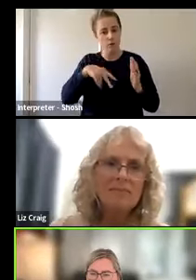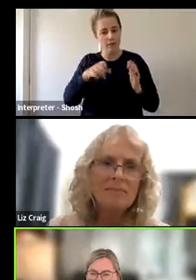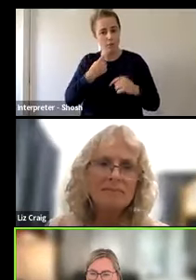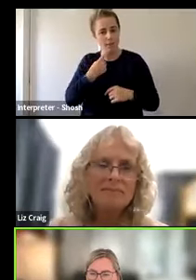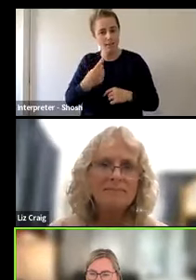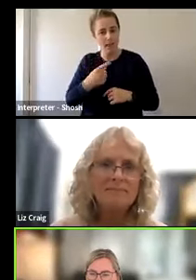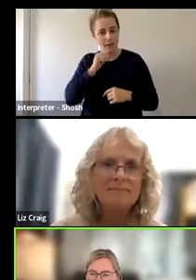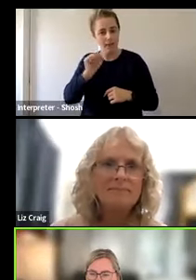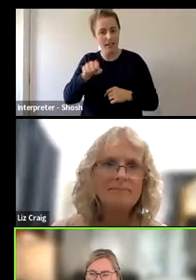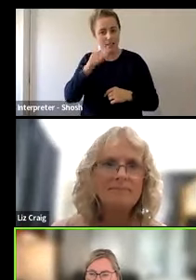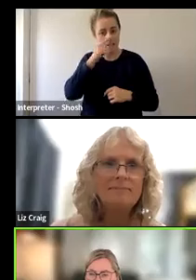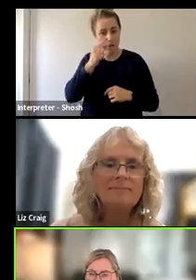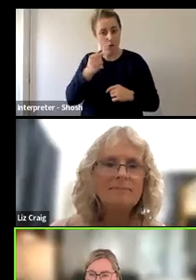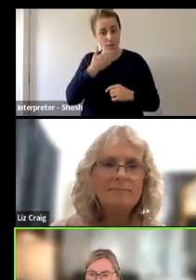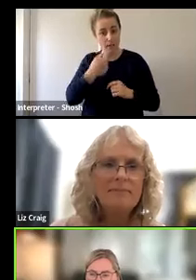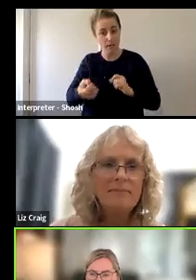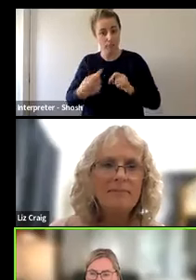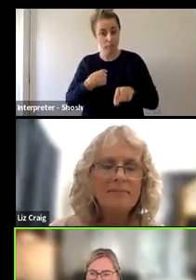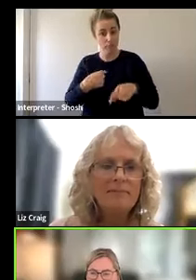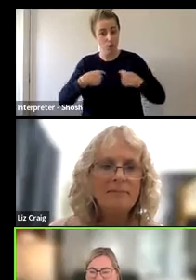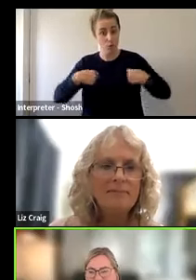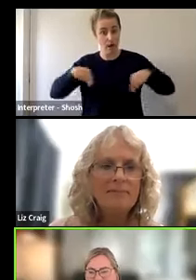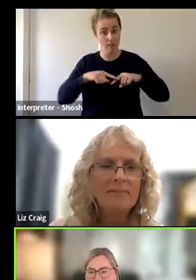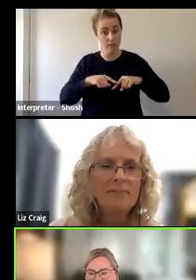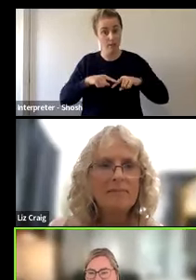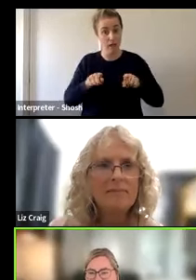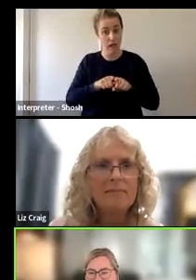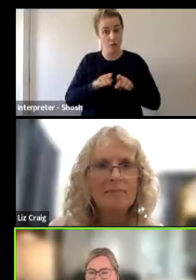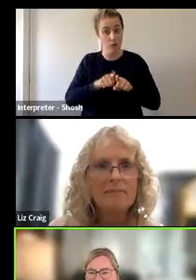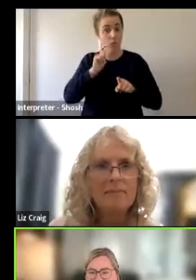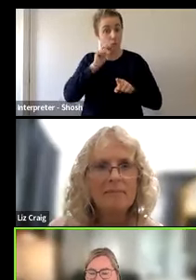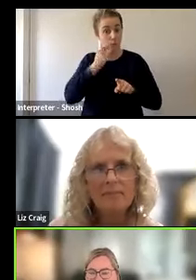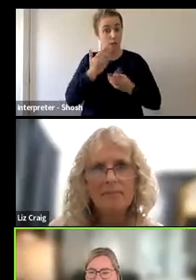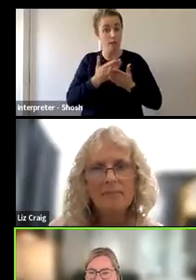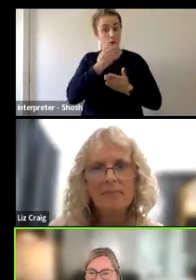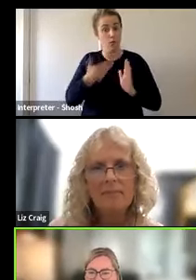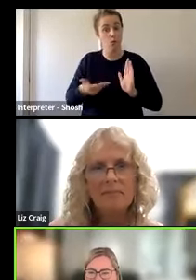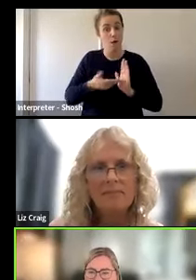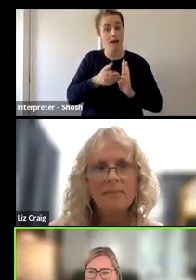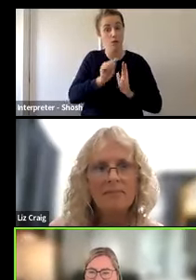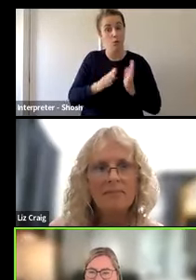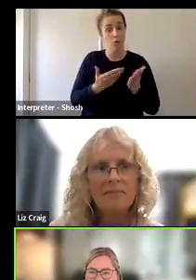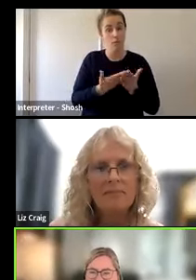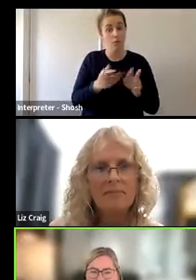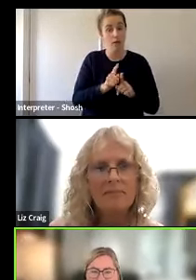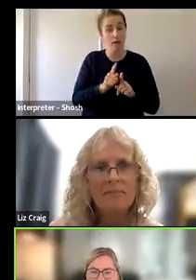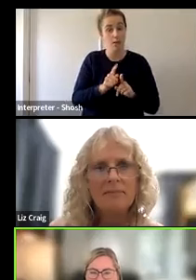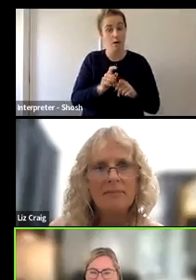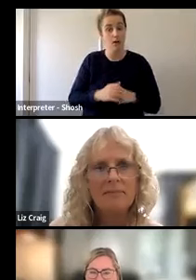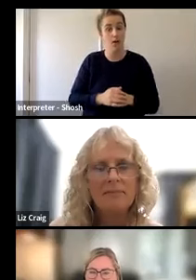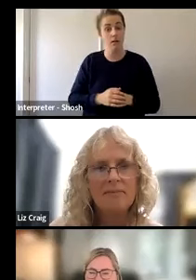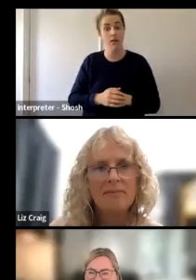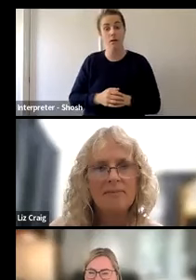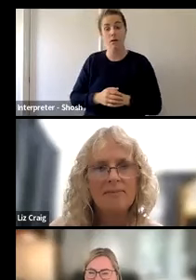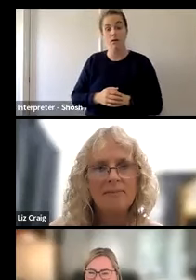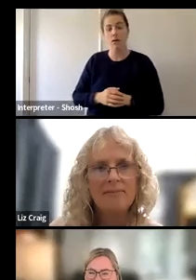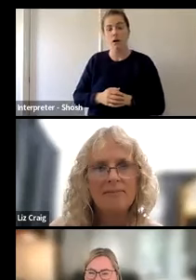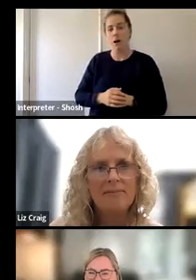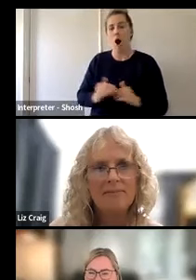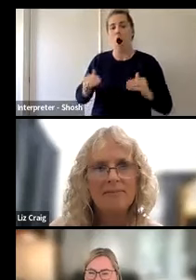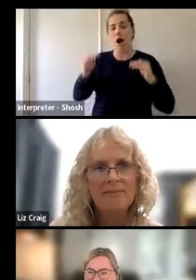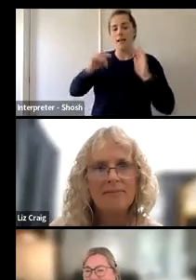And if you were, could we have that as well? Really useful to add to your submission. High-level bullet points,